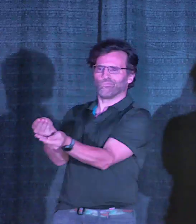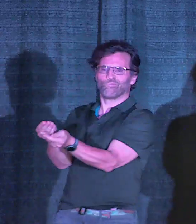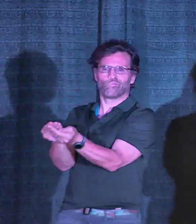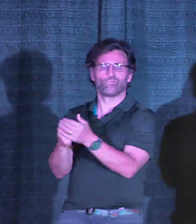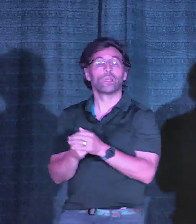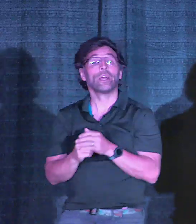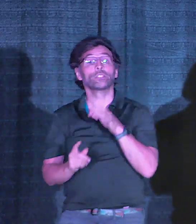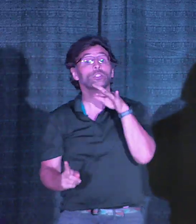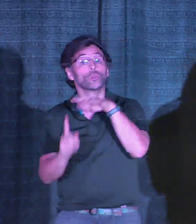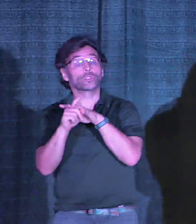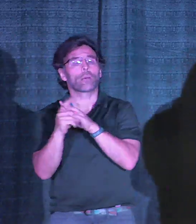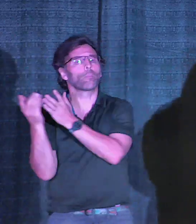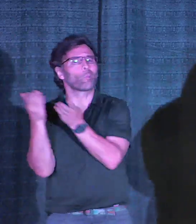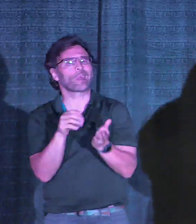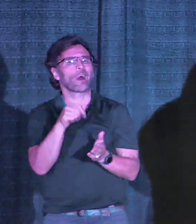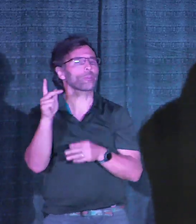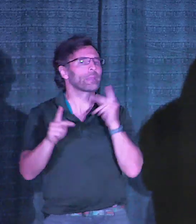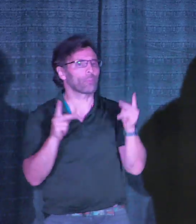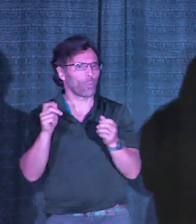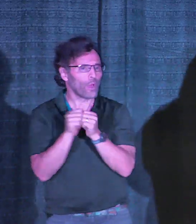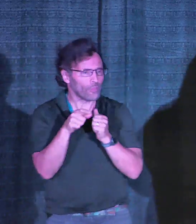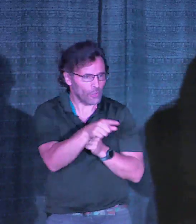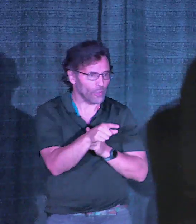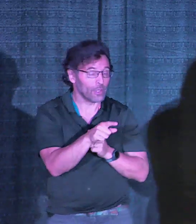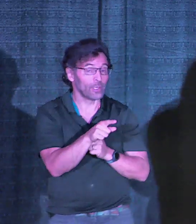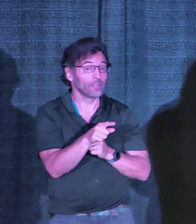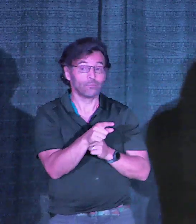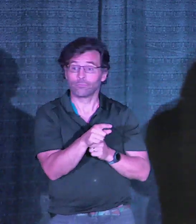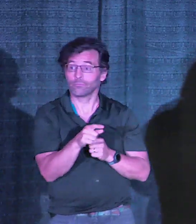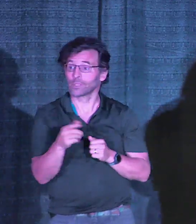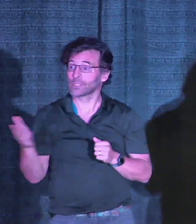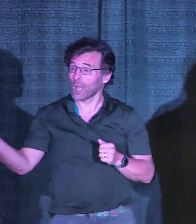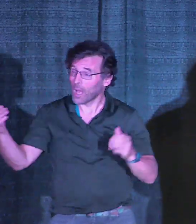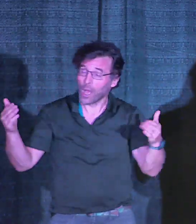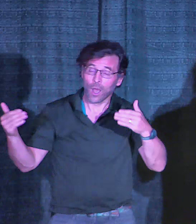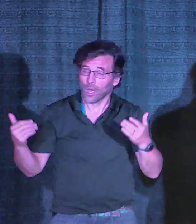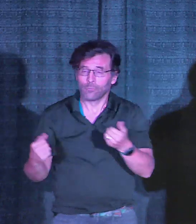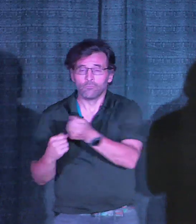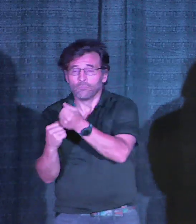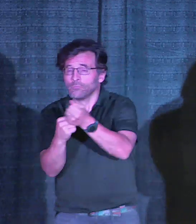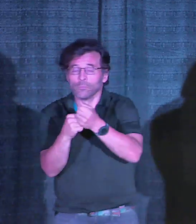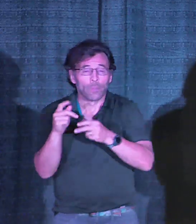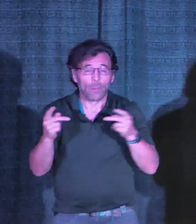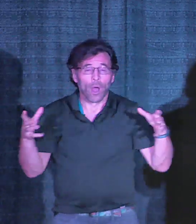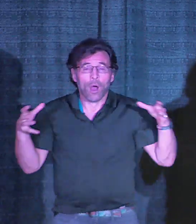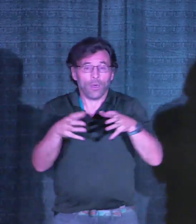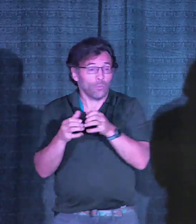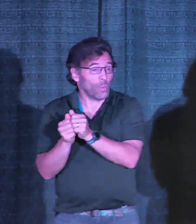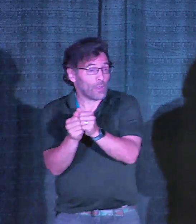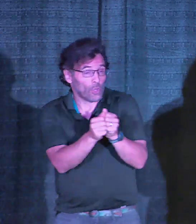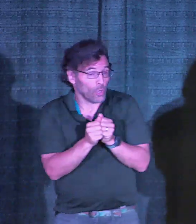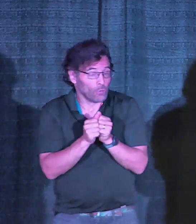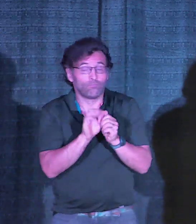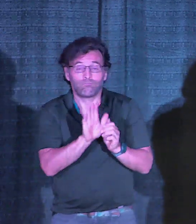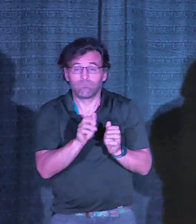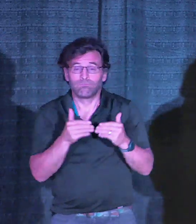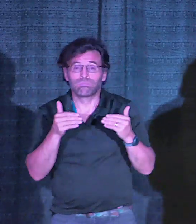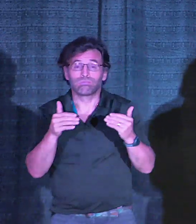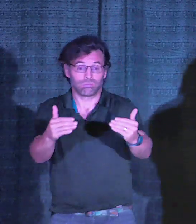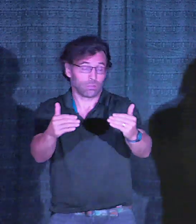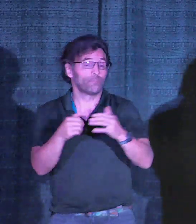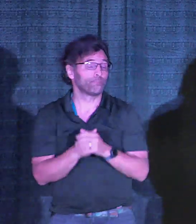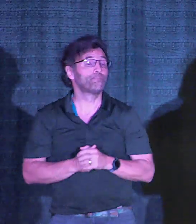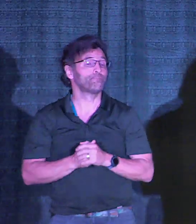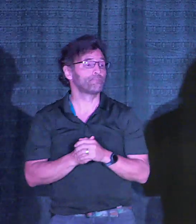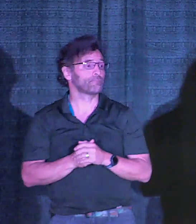and brings others along, both literally and figuratively, uplifting and supporting people with her strength-based leadership